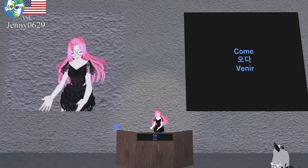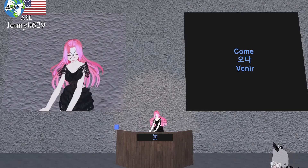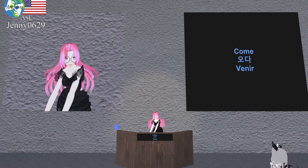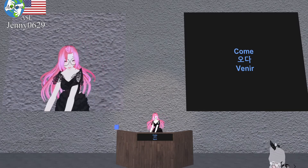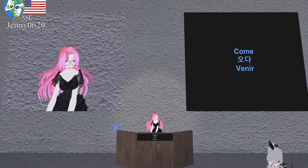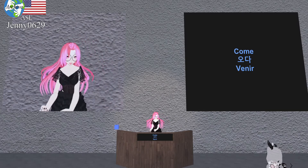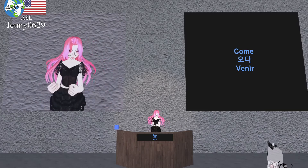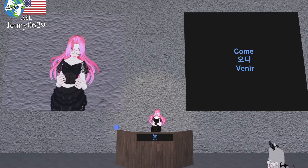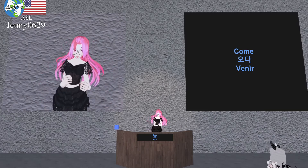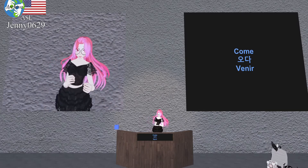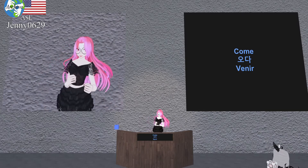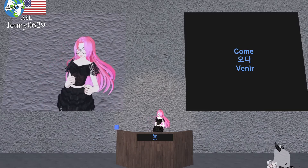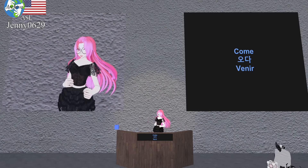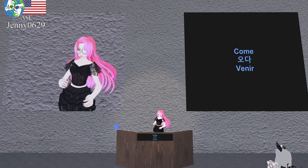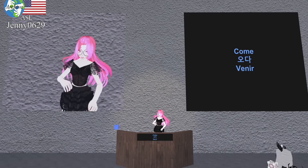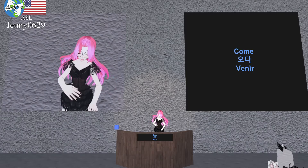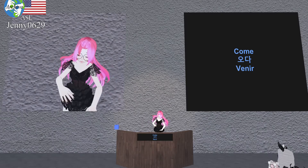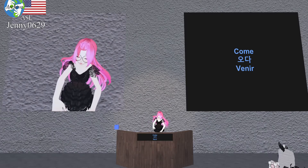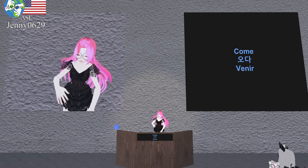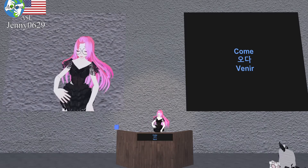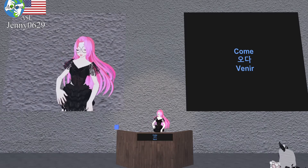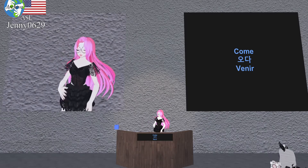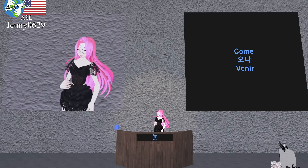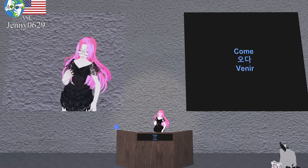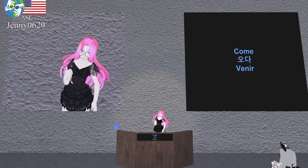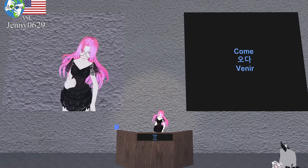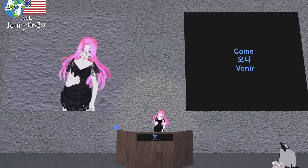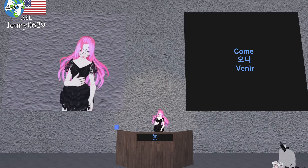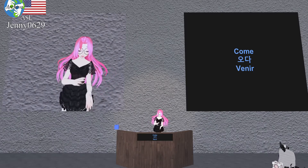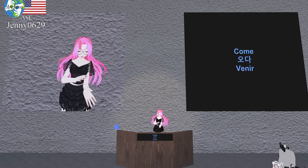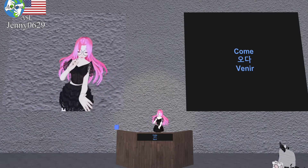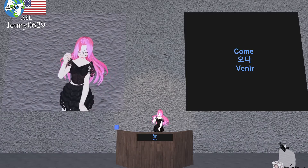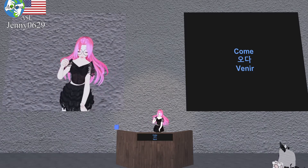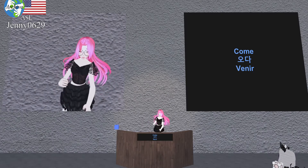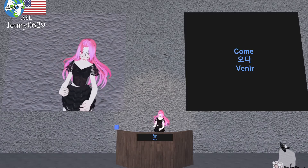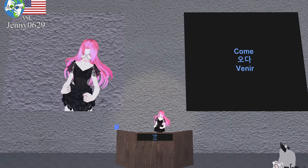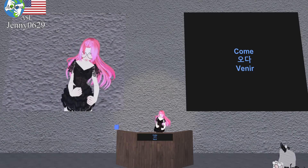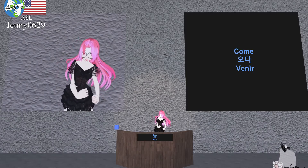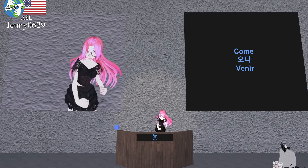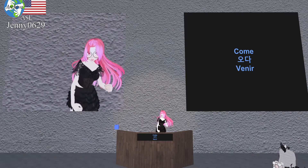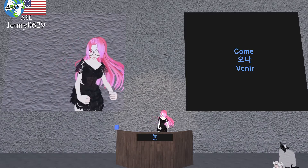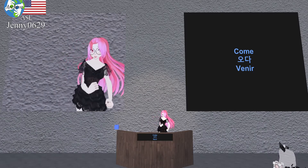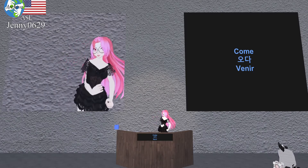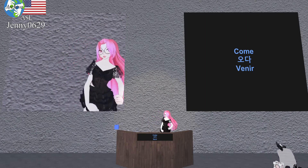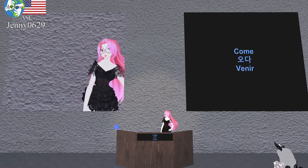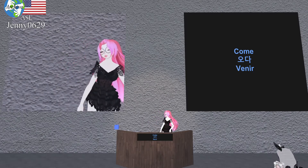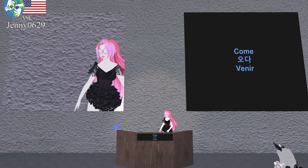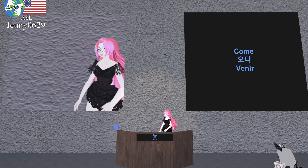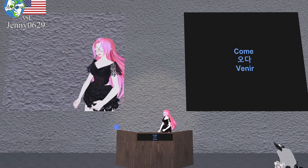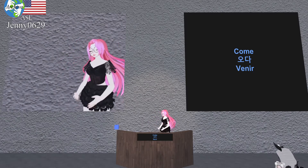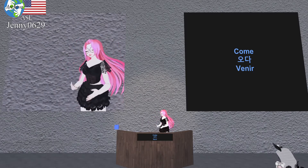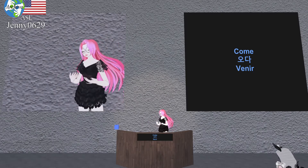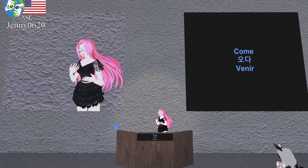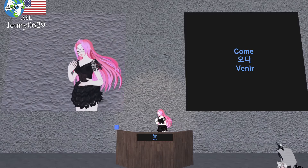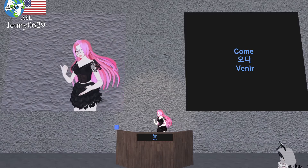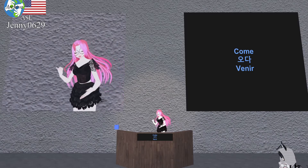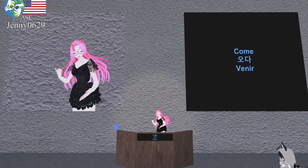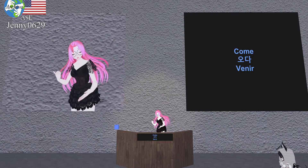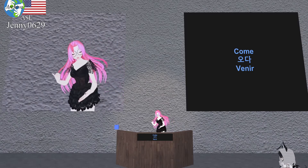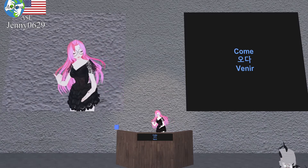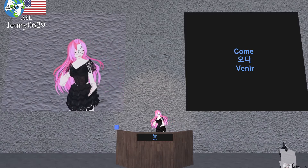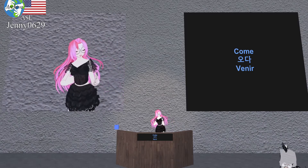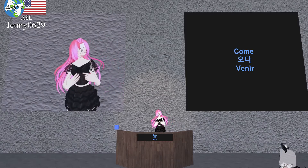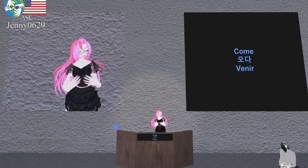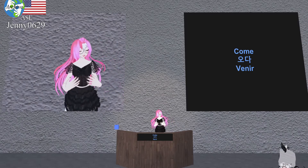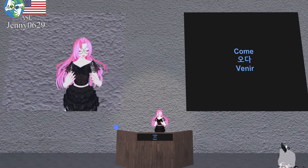But then you know what? We're going to pick you back up. We're going to brush you off. We're going to say, good job learning. Let's keep going. And it'll be a